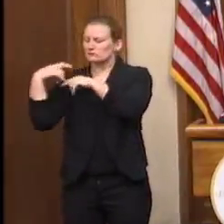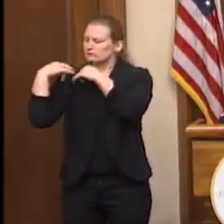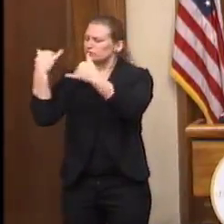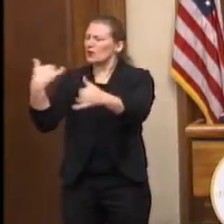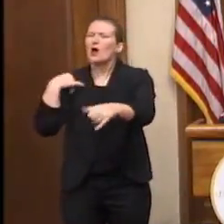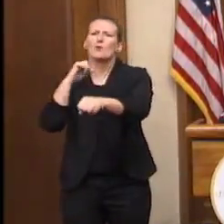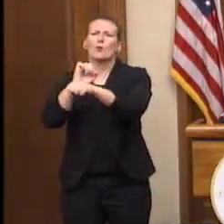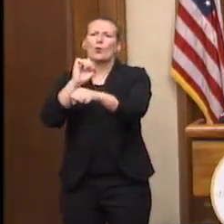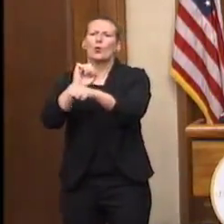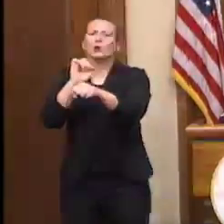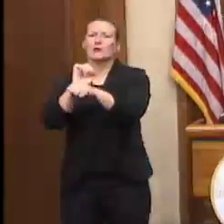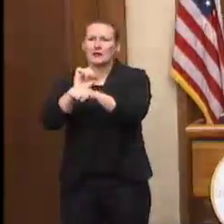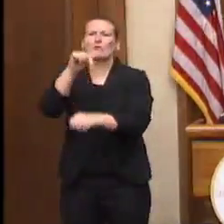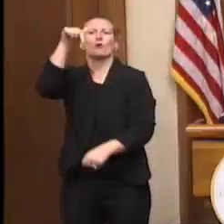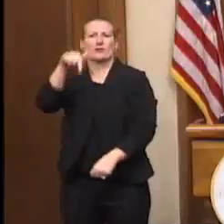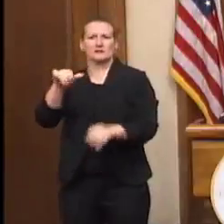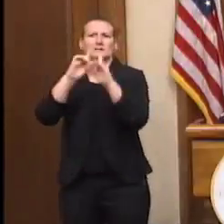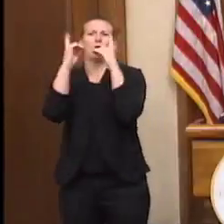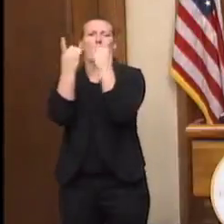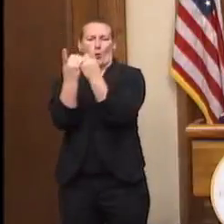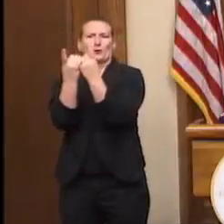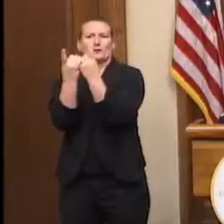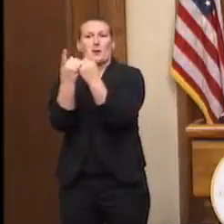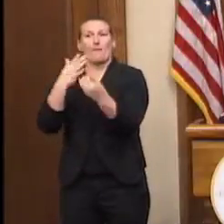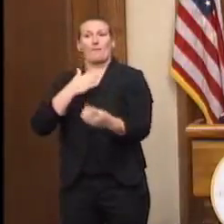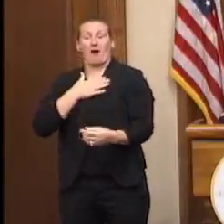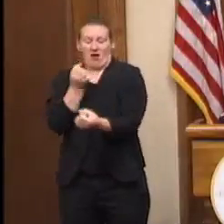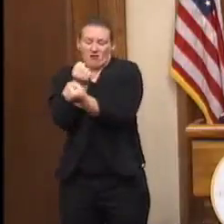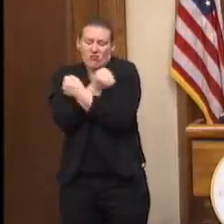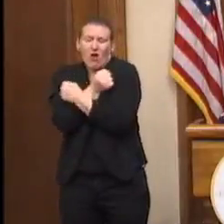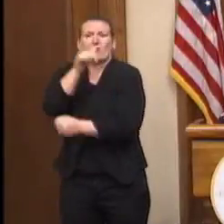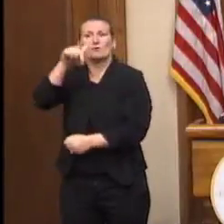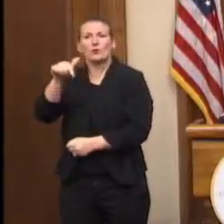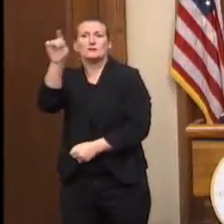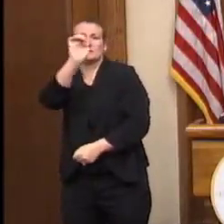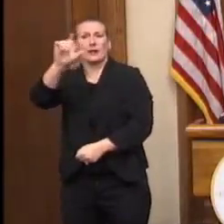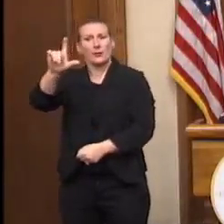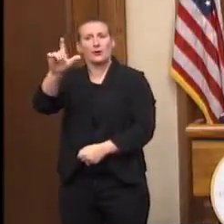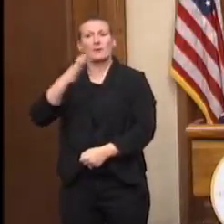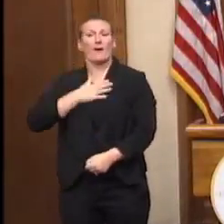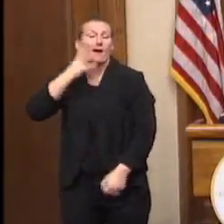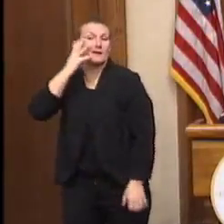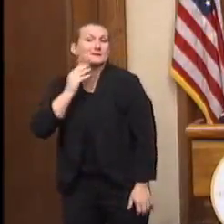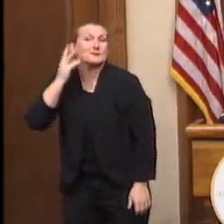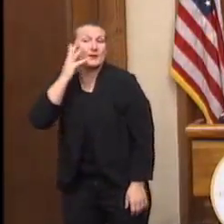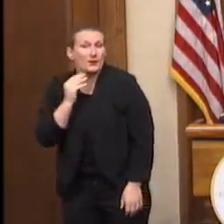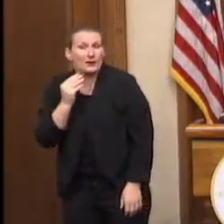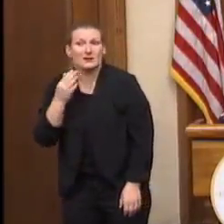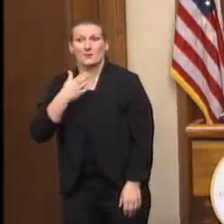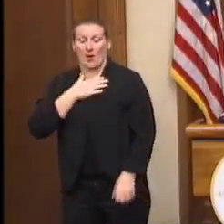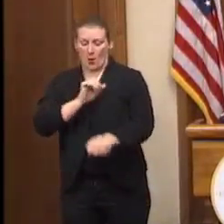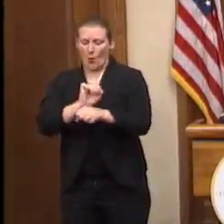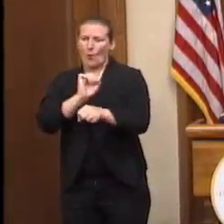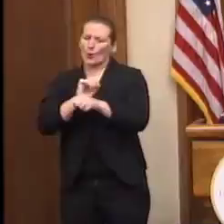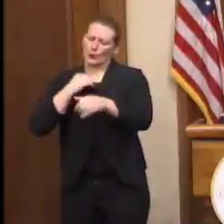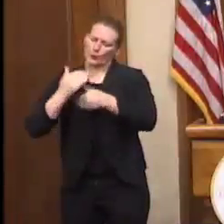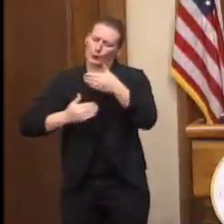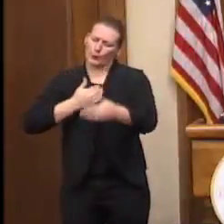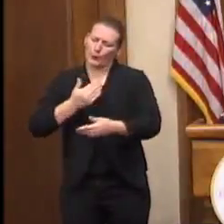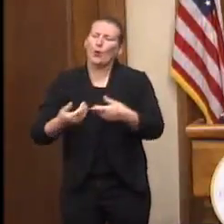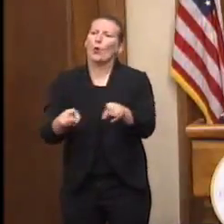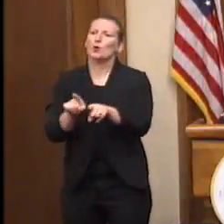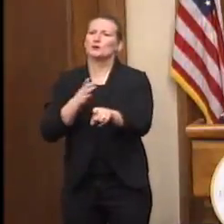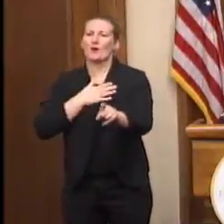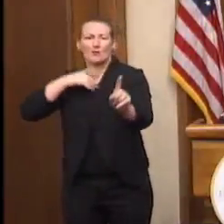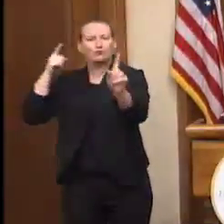this police department. I believe my love for this city, my experience, my work ethic, and my pursuit of excellence